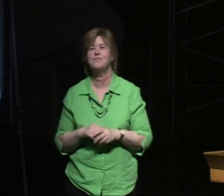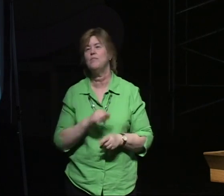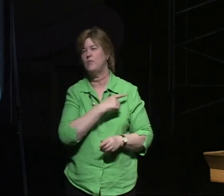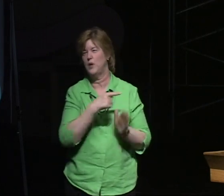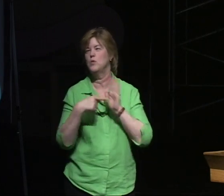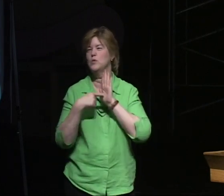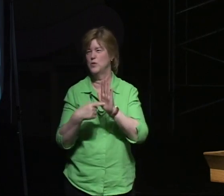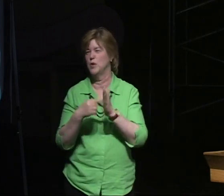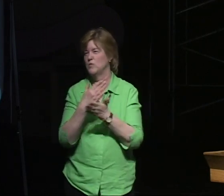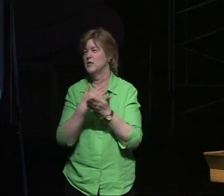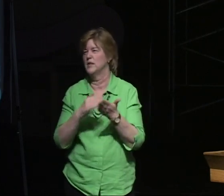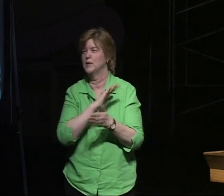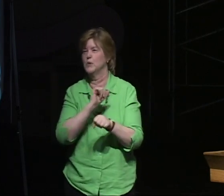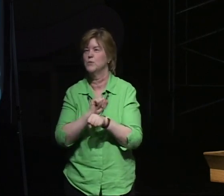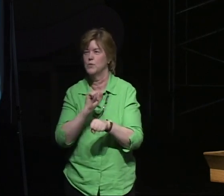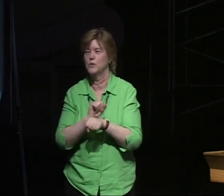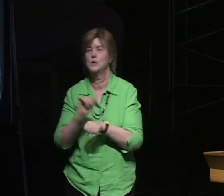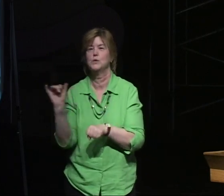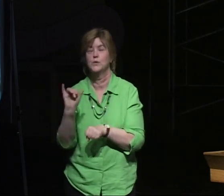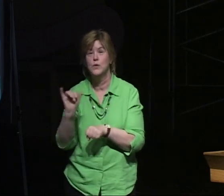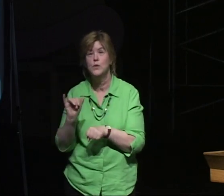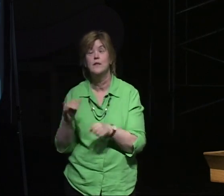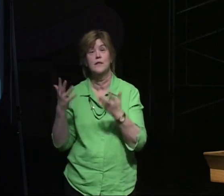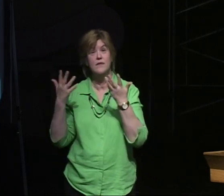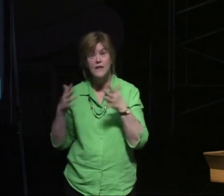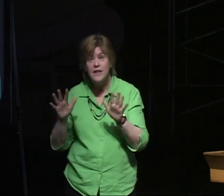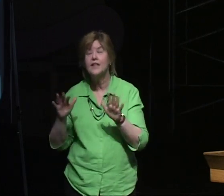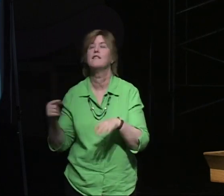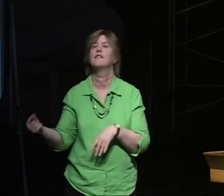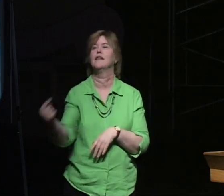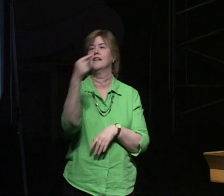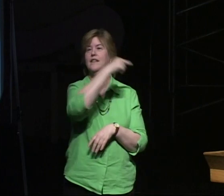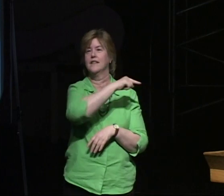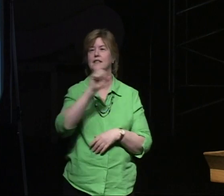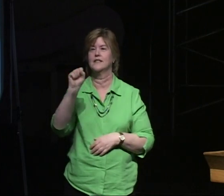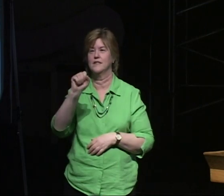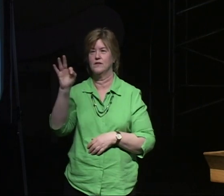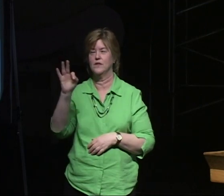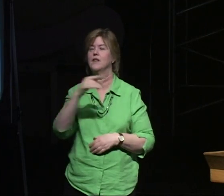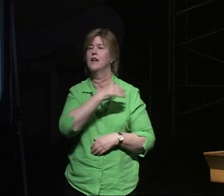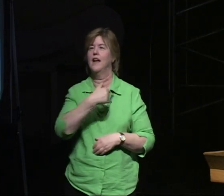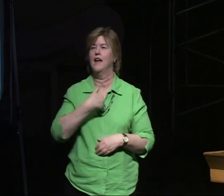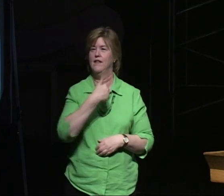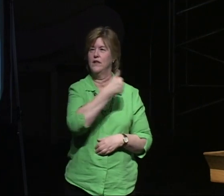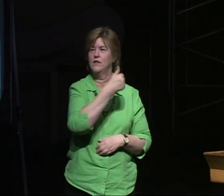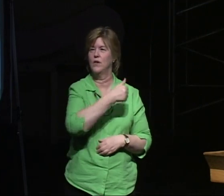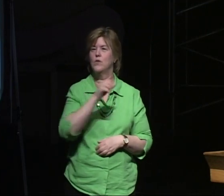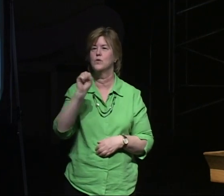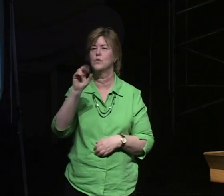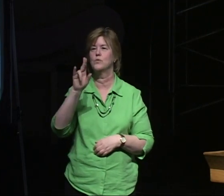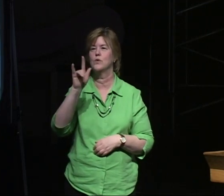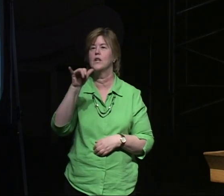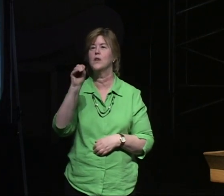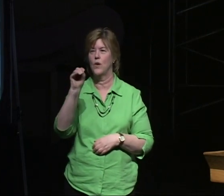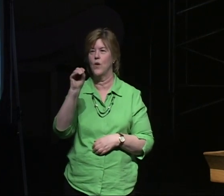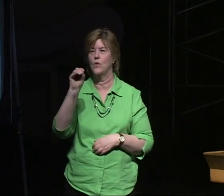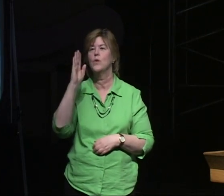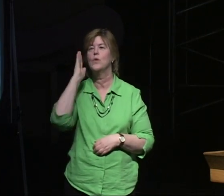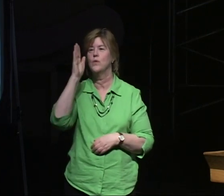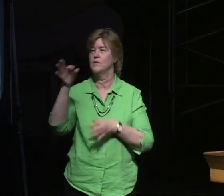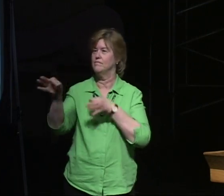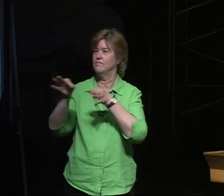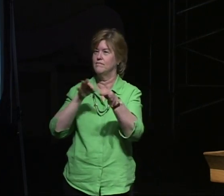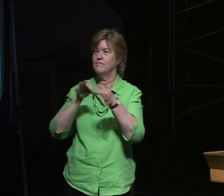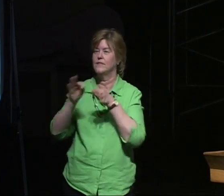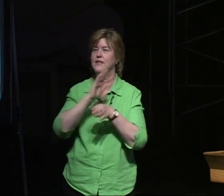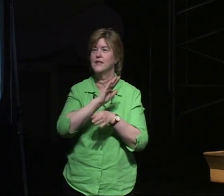a lot of interior design work for them. And he will be showing you some of his work as well. When he was done with his time in New York, he